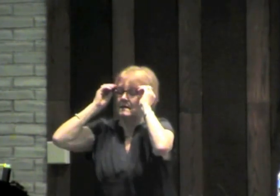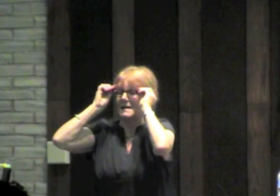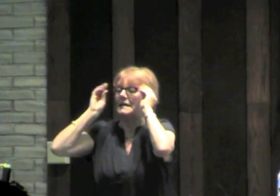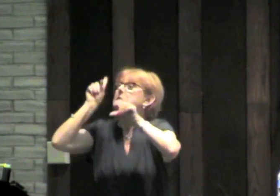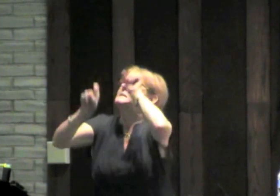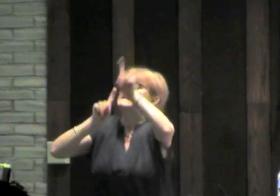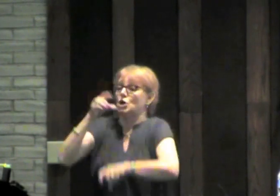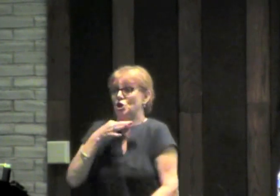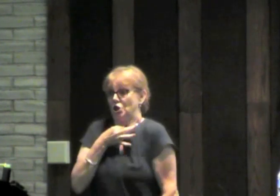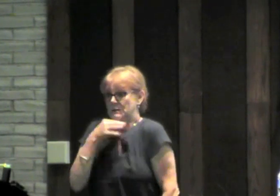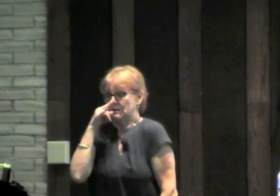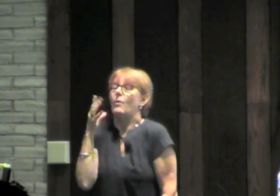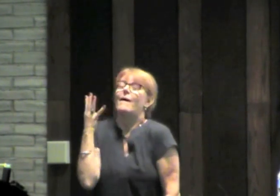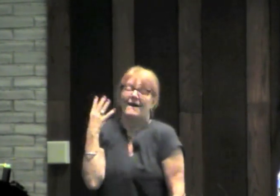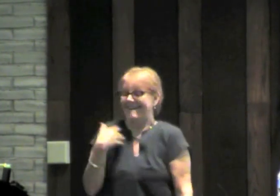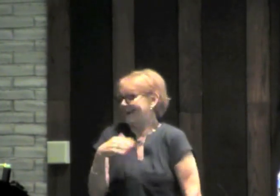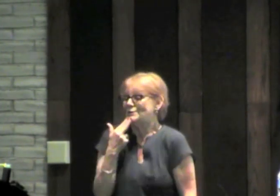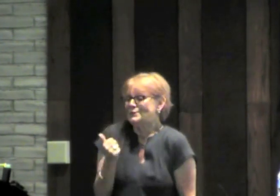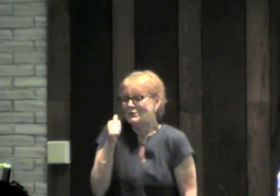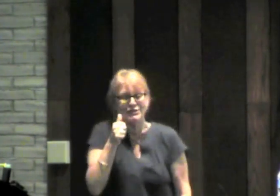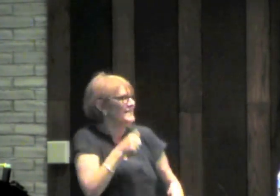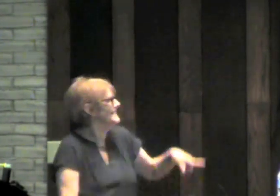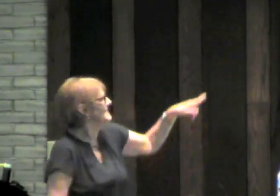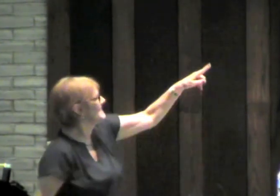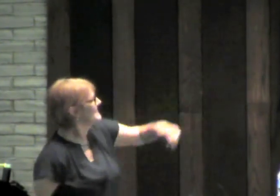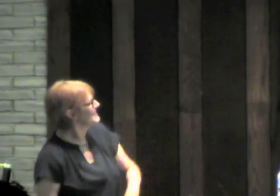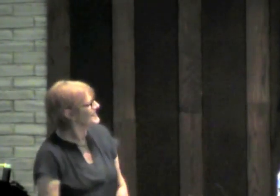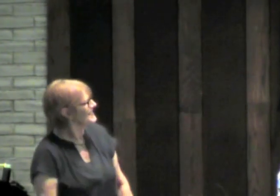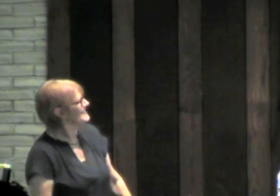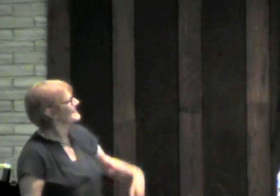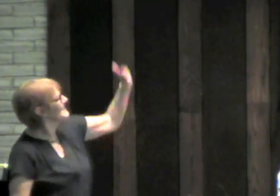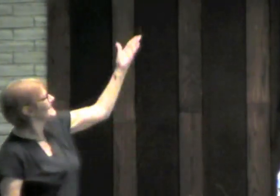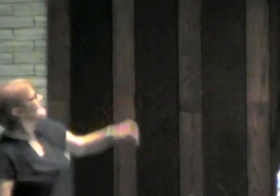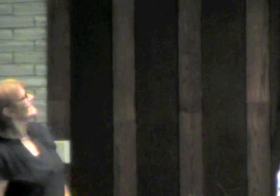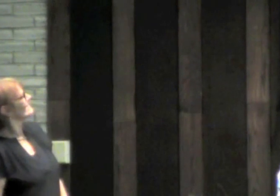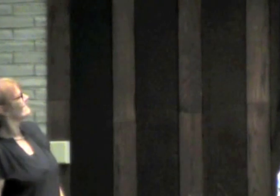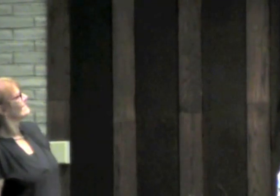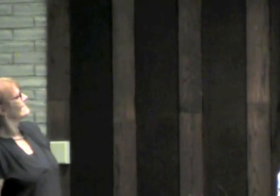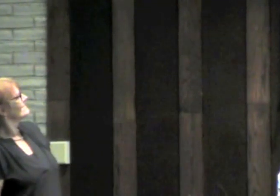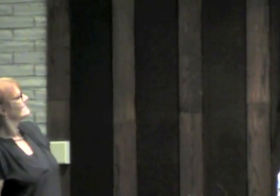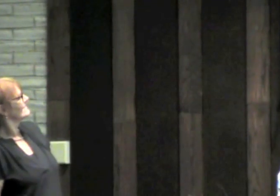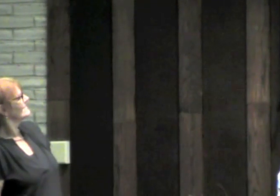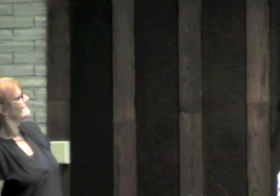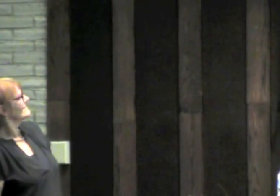we were. And she asked all kinds of questions. She was just adorable. And next we've